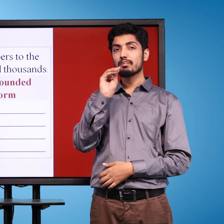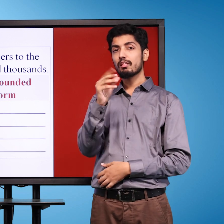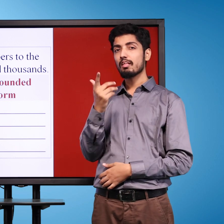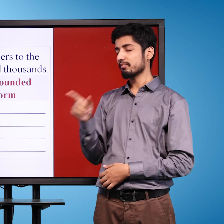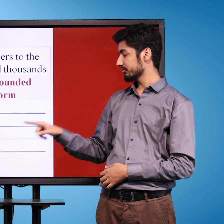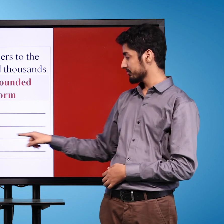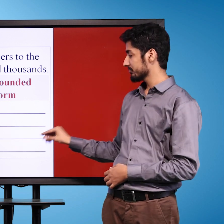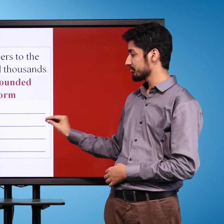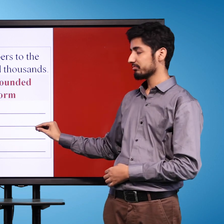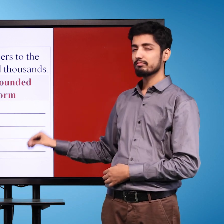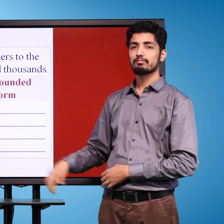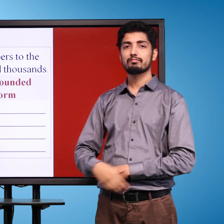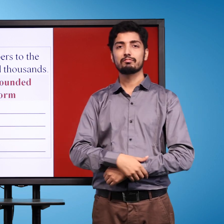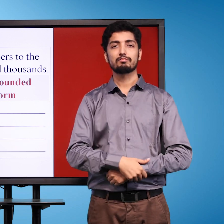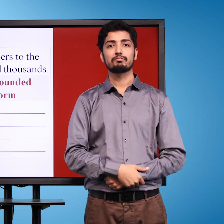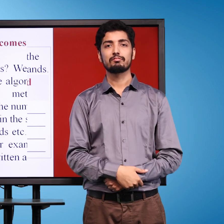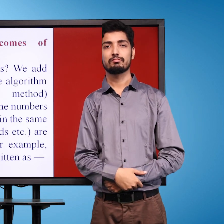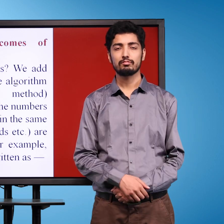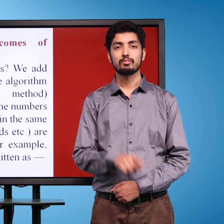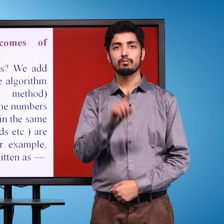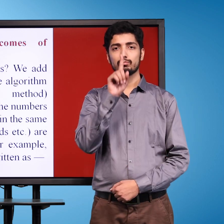in the blank spaces provided.